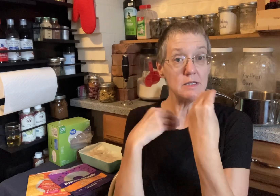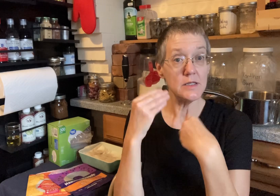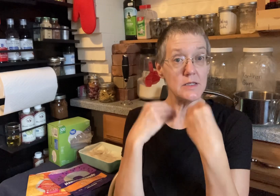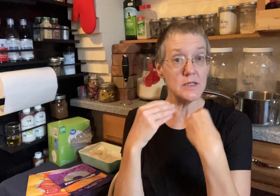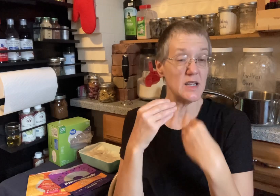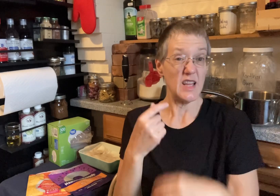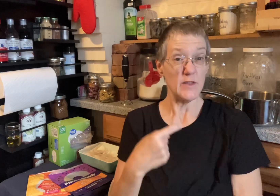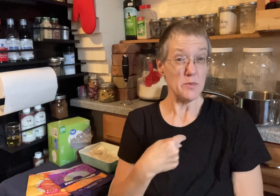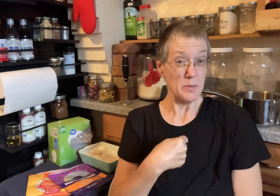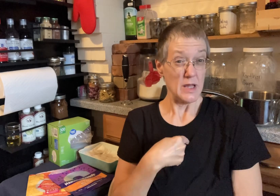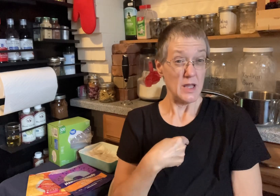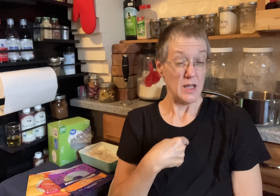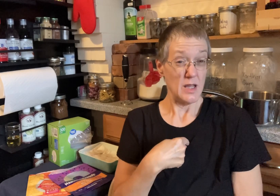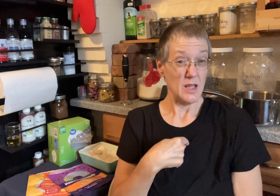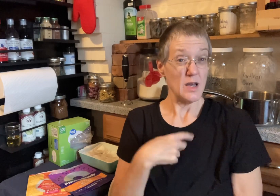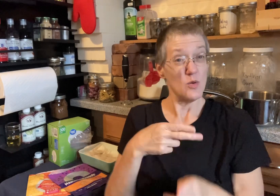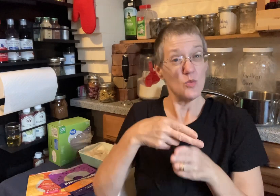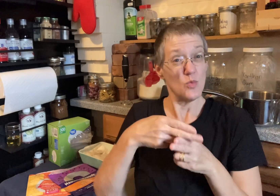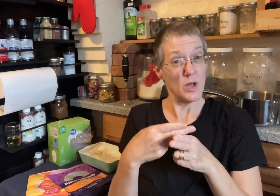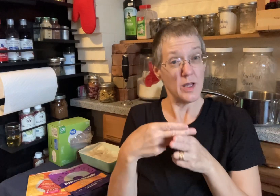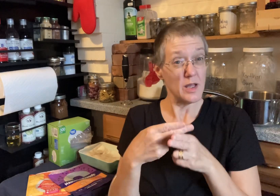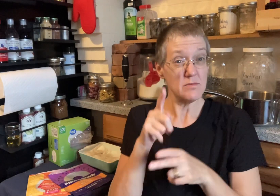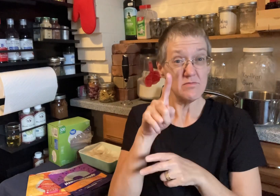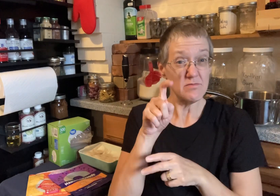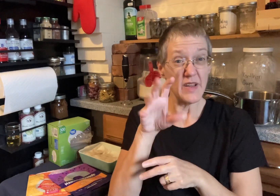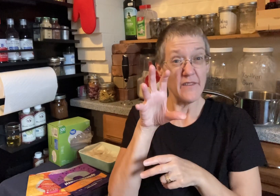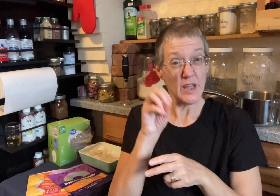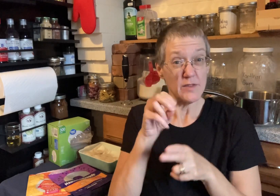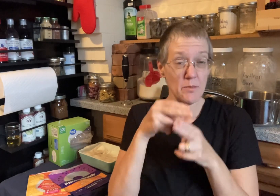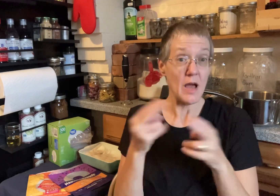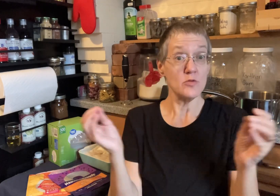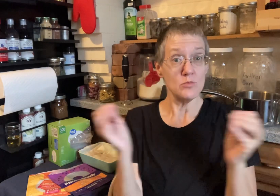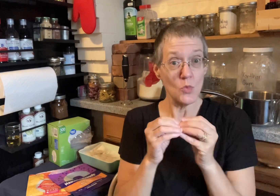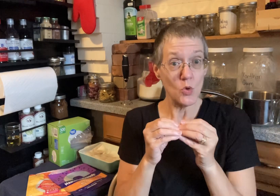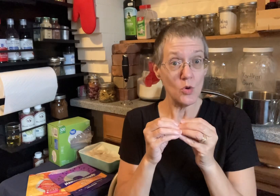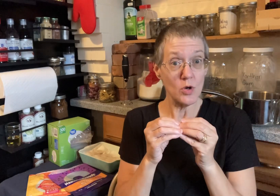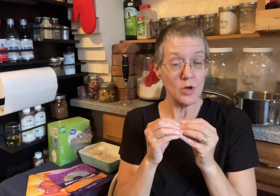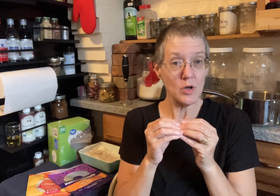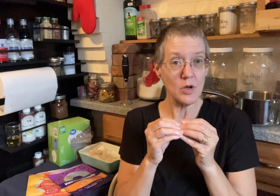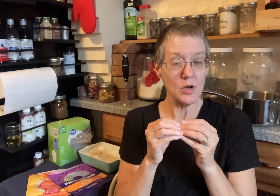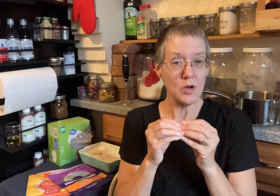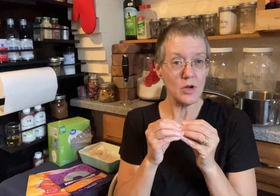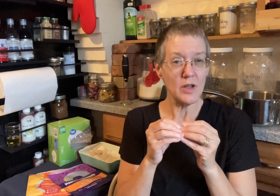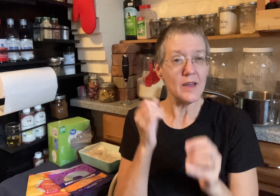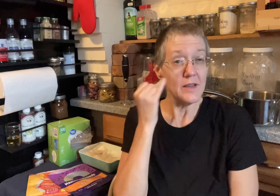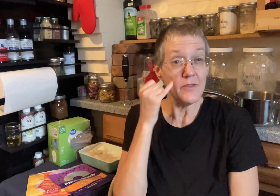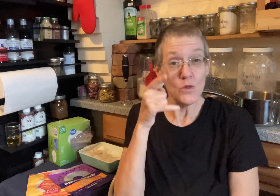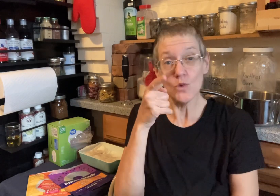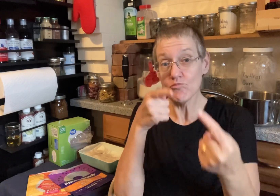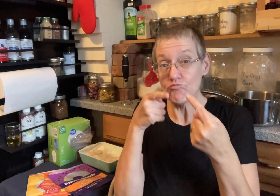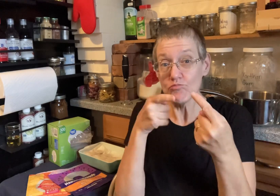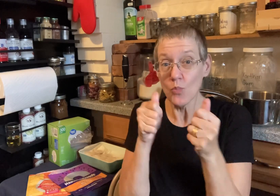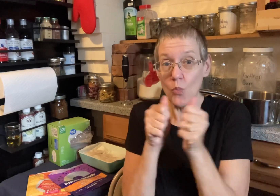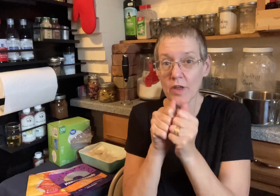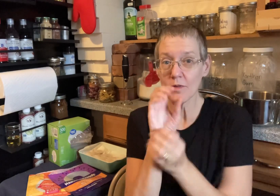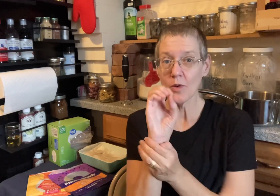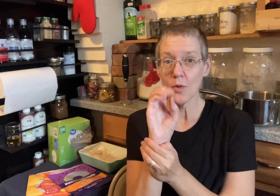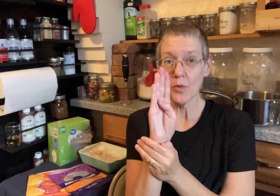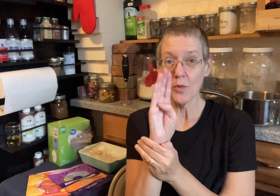energy. You're eating like with me when I weighed 150 pounds, more than I do now.